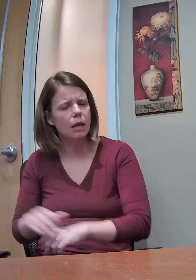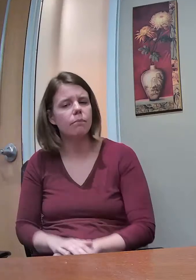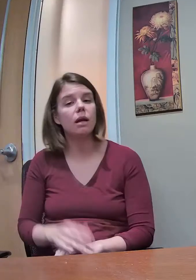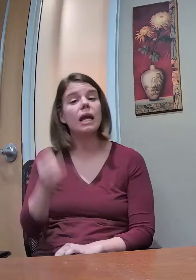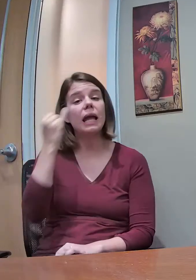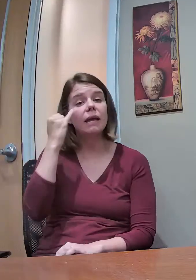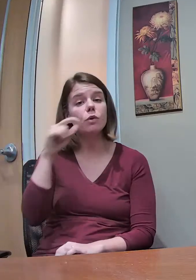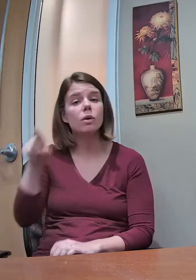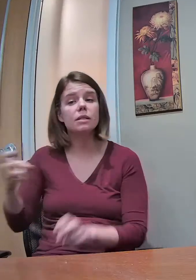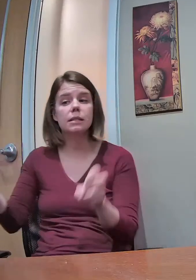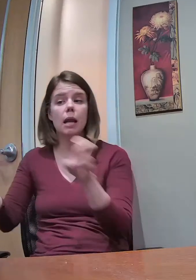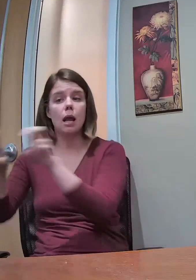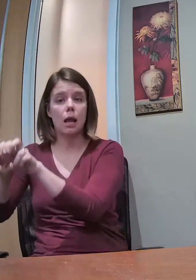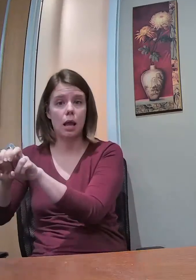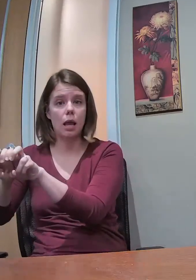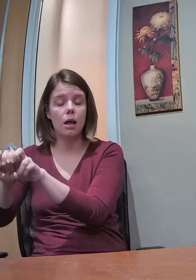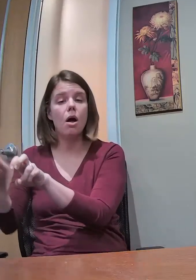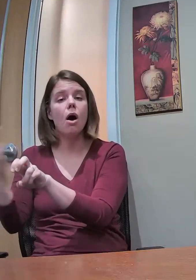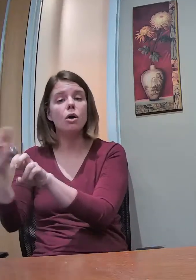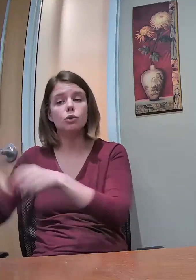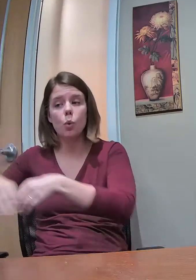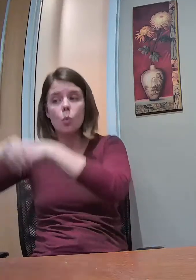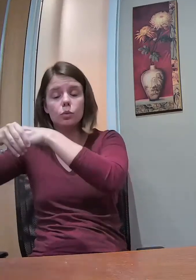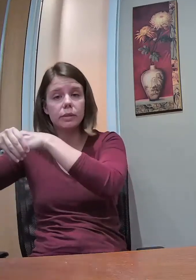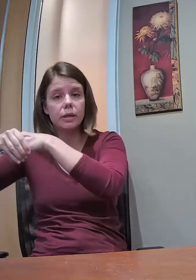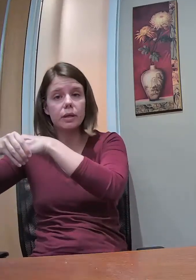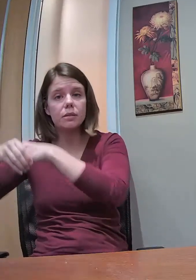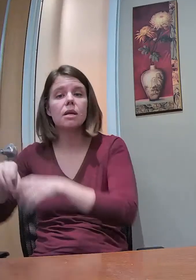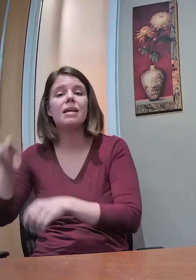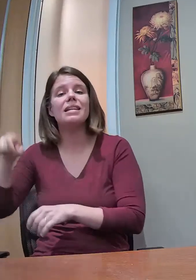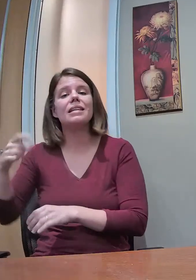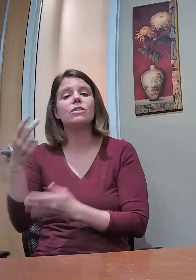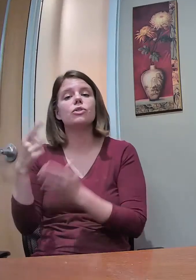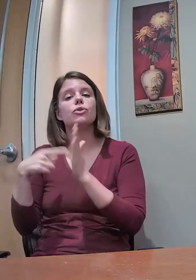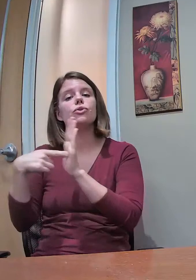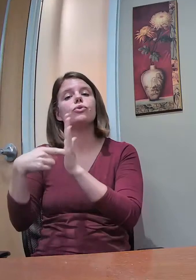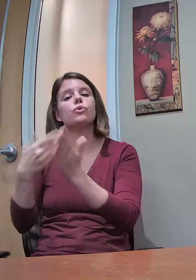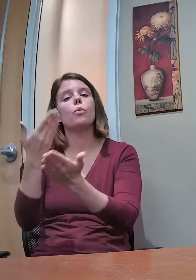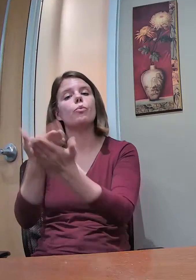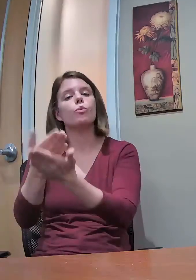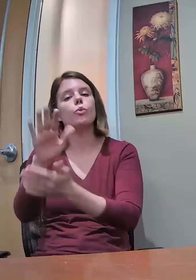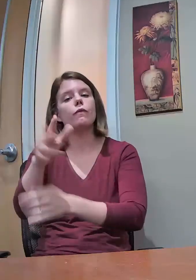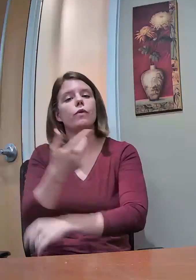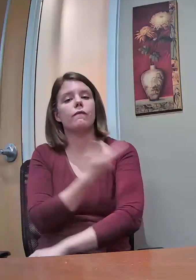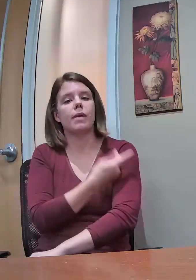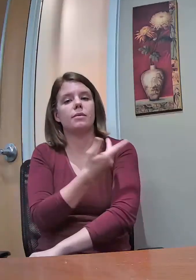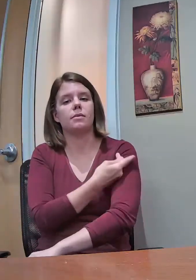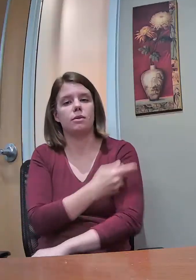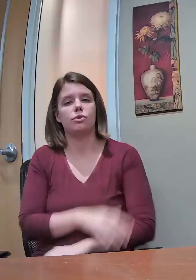fully immunized and you need to show us proof of that. You just need to show it once and then we'll have it on record.